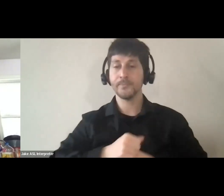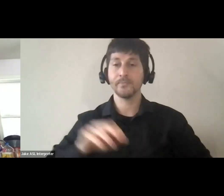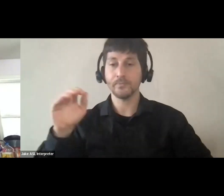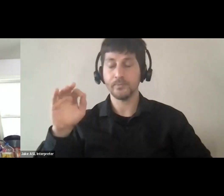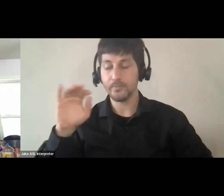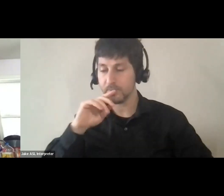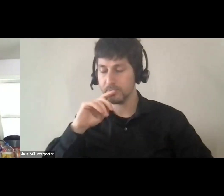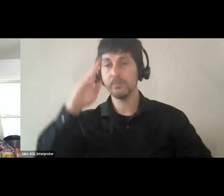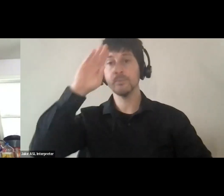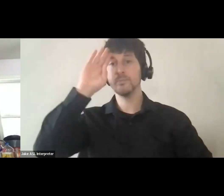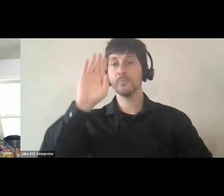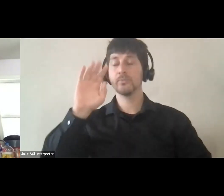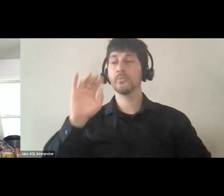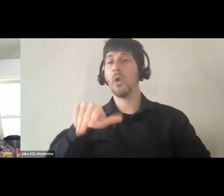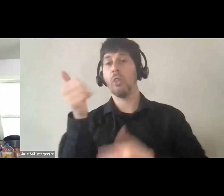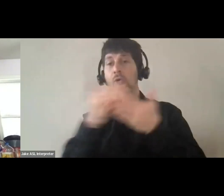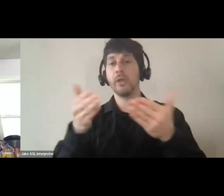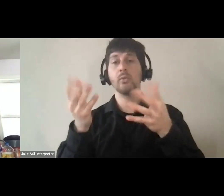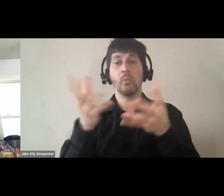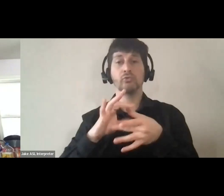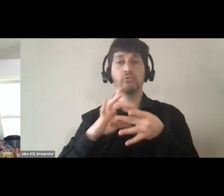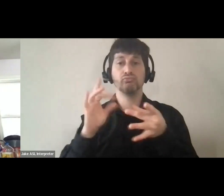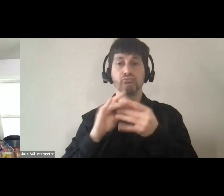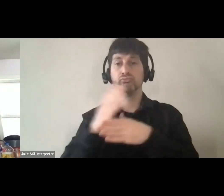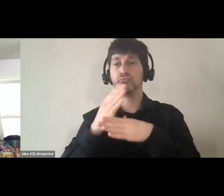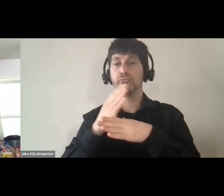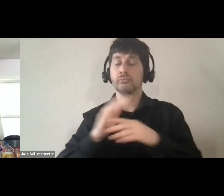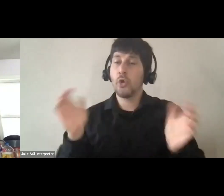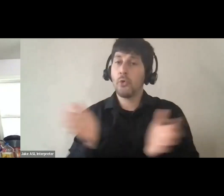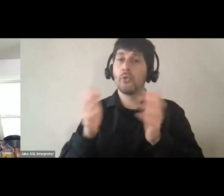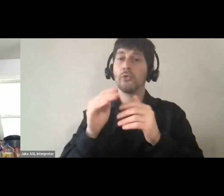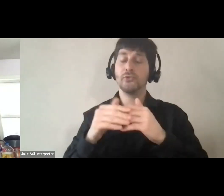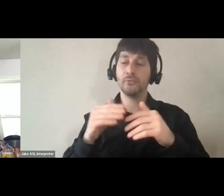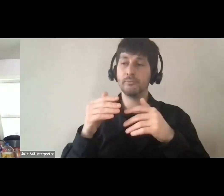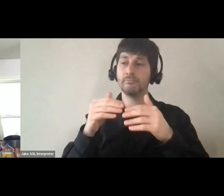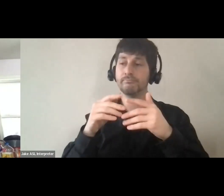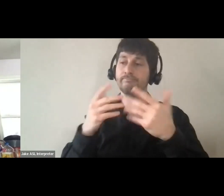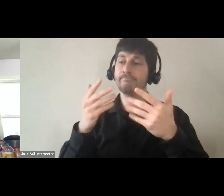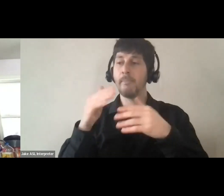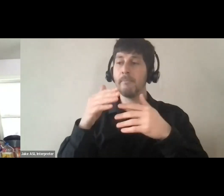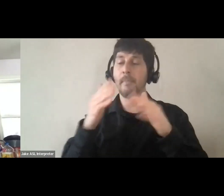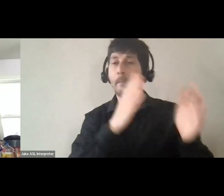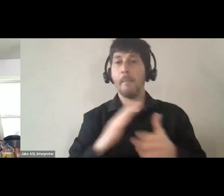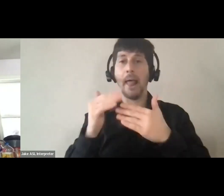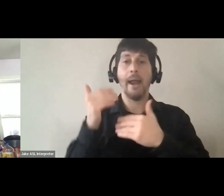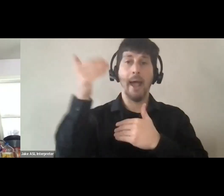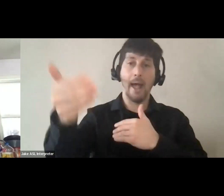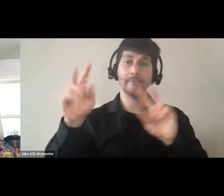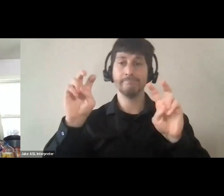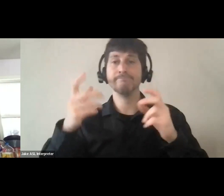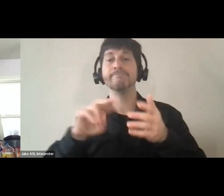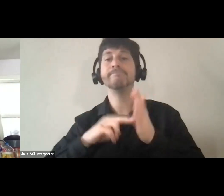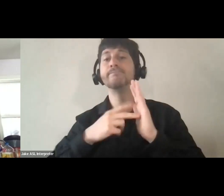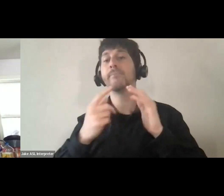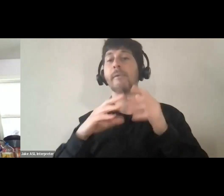Yeah. Another thing that I wanted to share is encourage you to plan ahead. You know, one of my favorite stories to